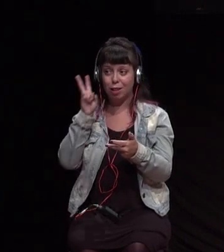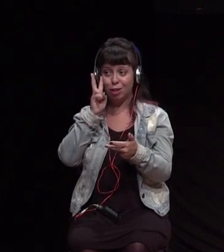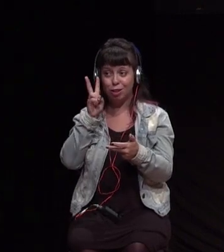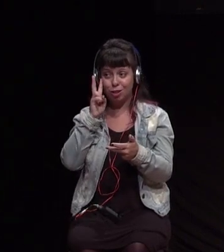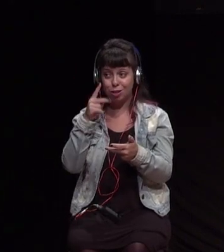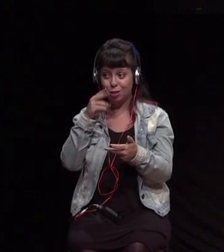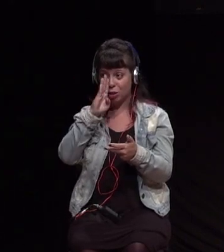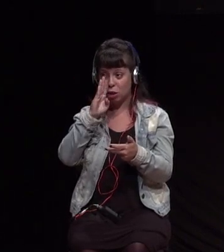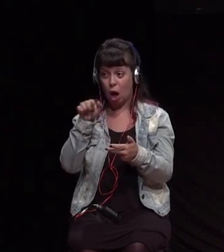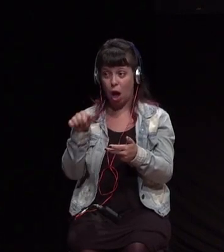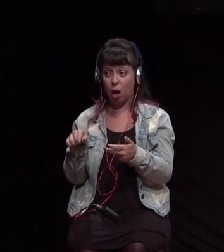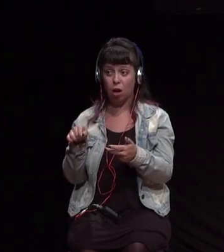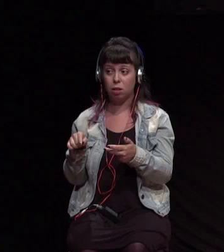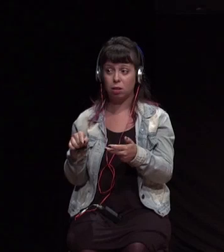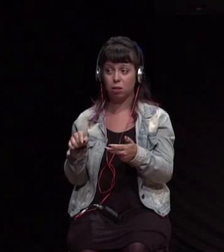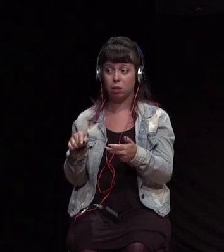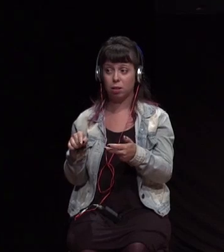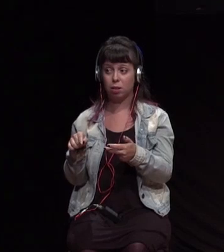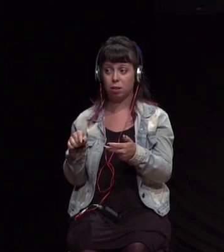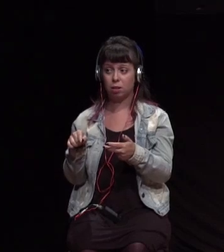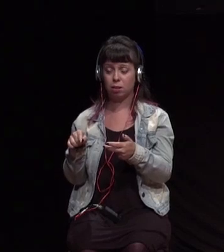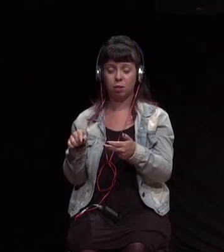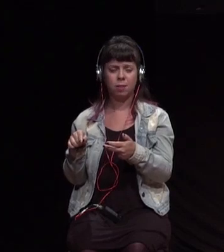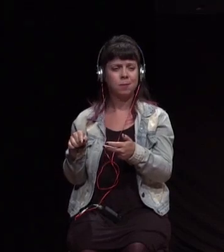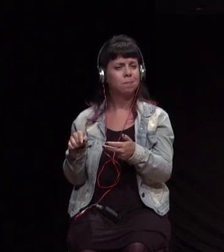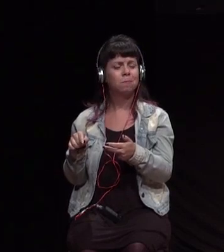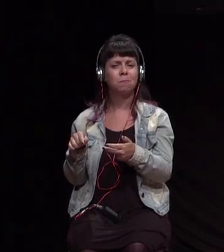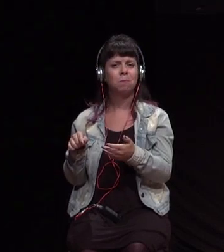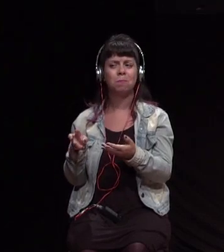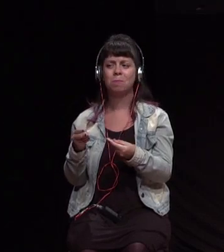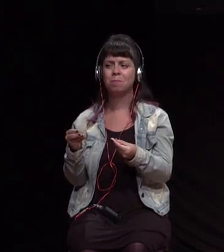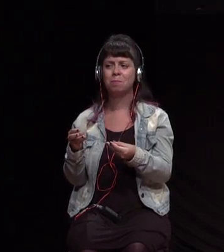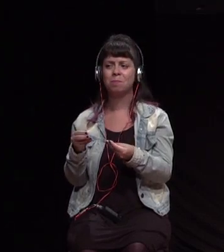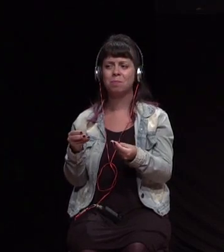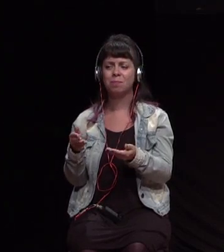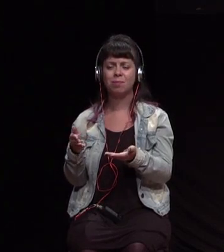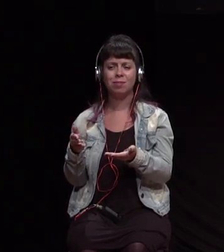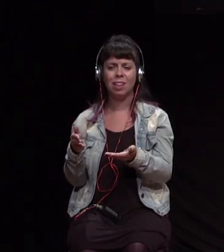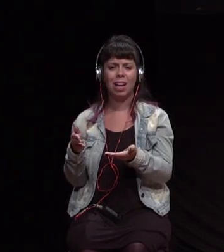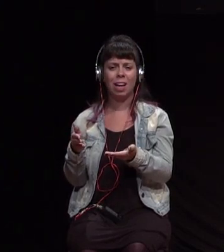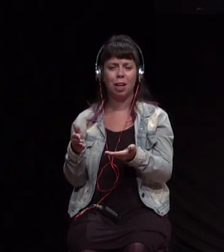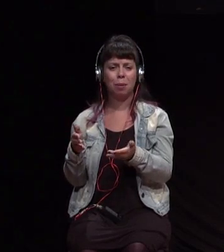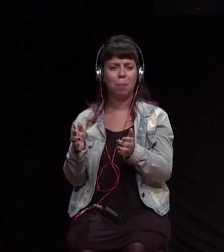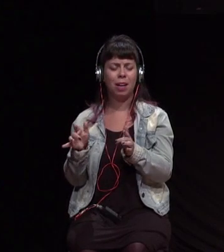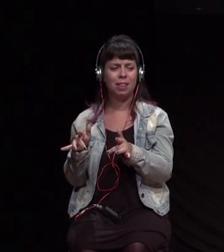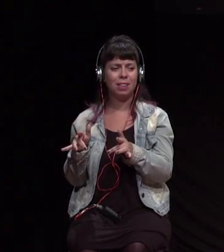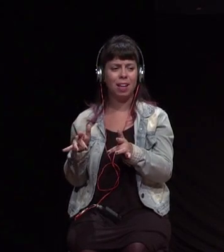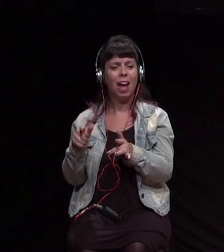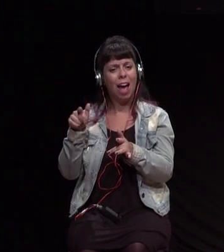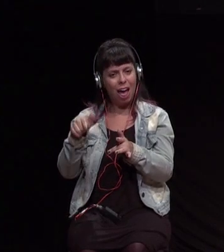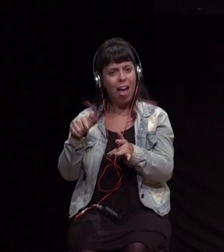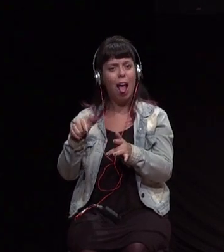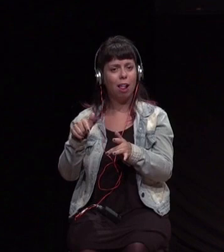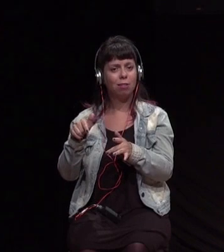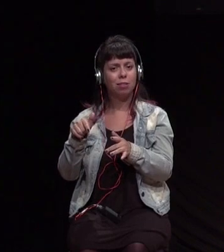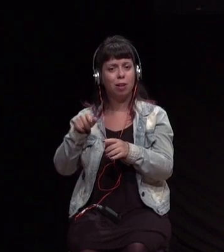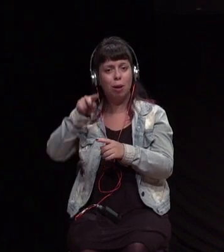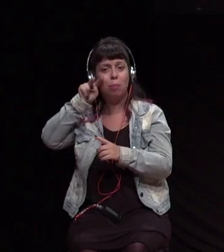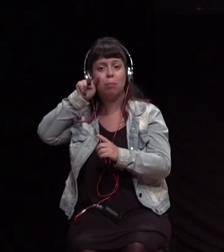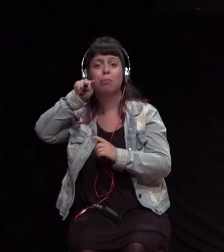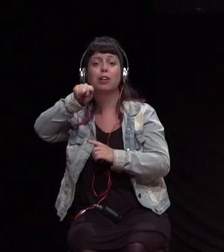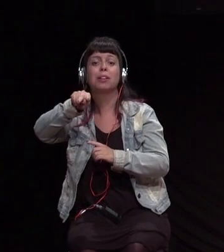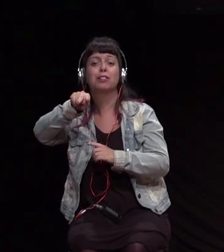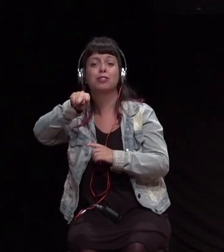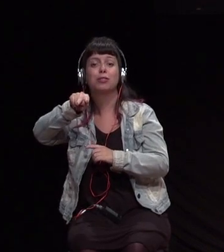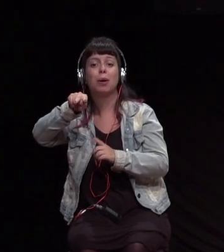of colonial navel-gazing. And I'm not saying that gallery is navel-gazing, but I think it can inspire